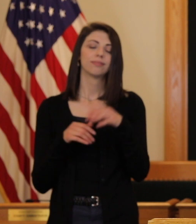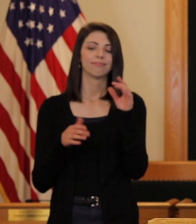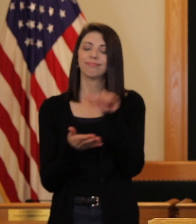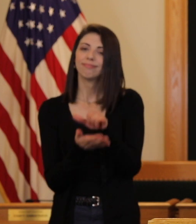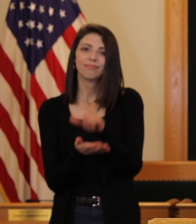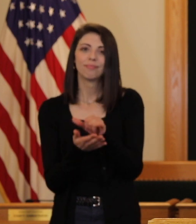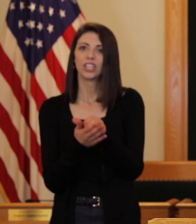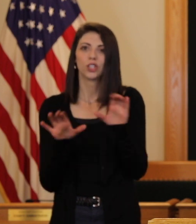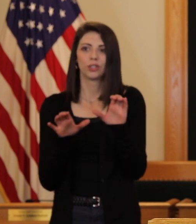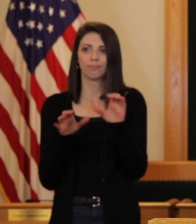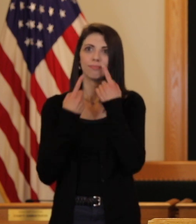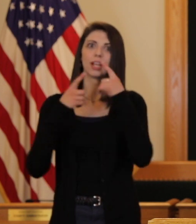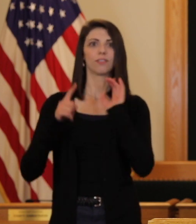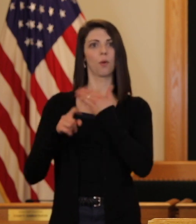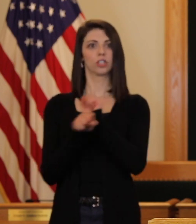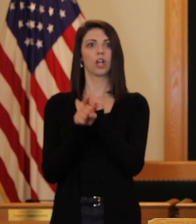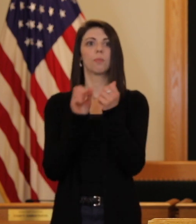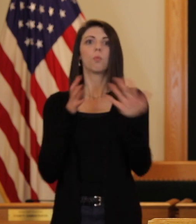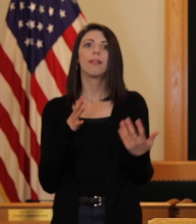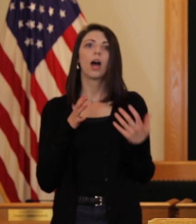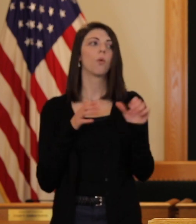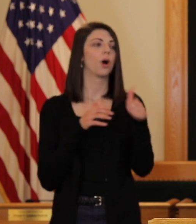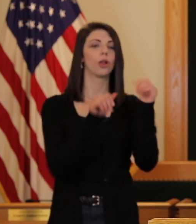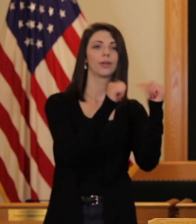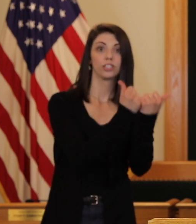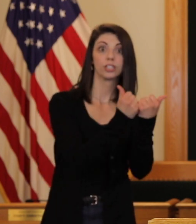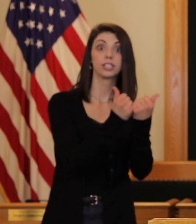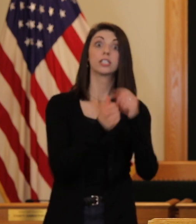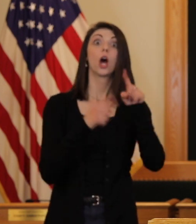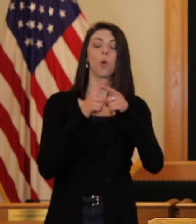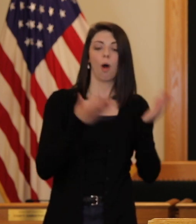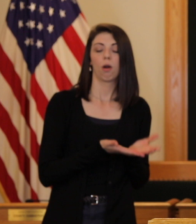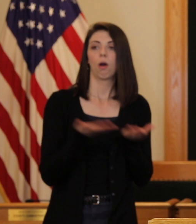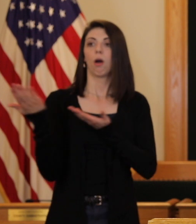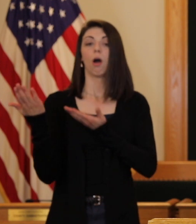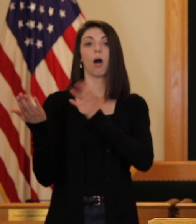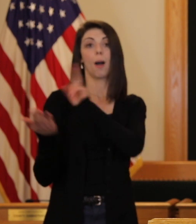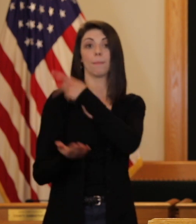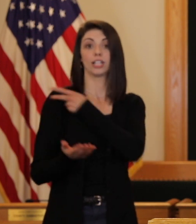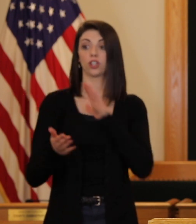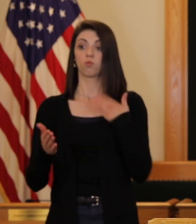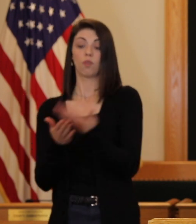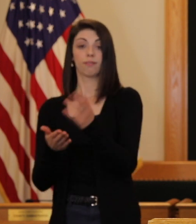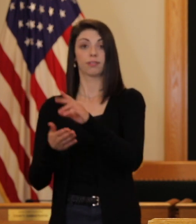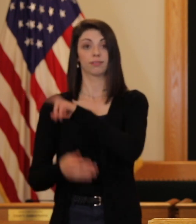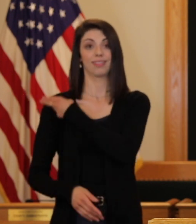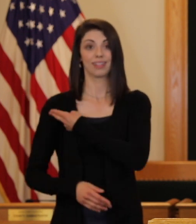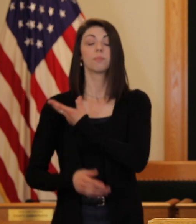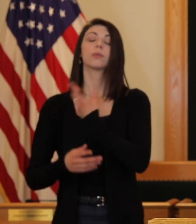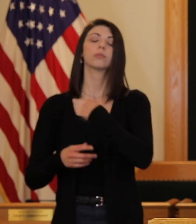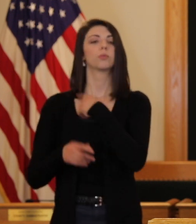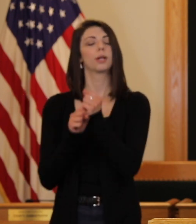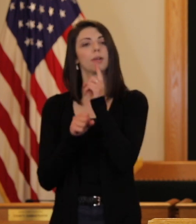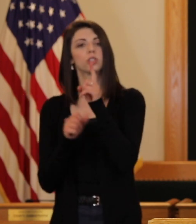other agencies. When we bring a patient to the hospital, everyone on the call does everything we can to ensure a positive outcome. We work